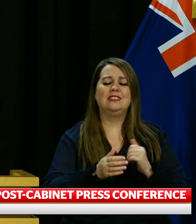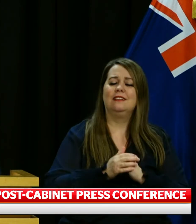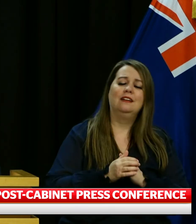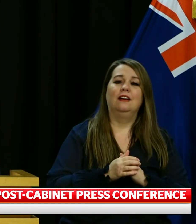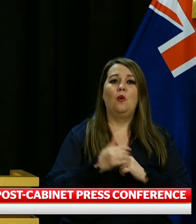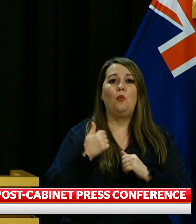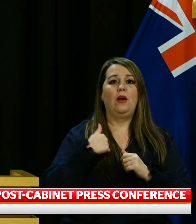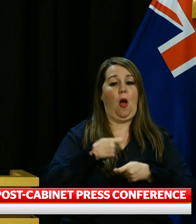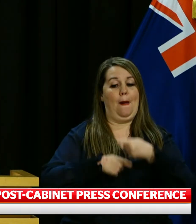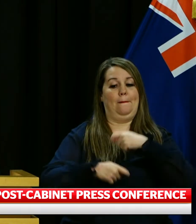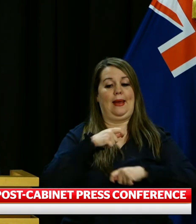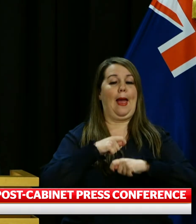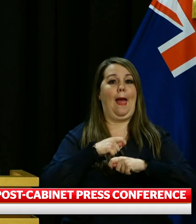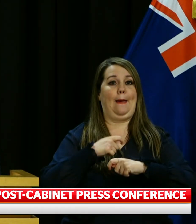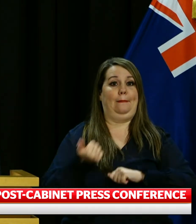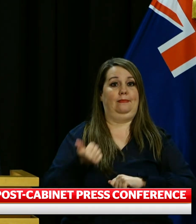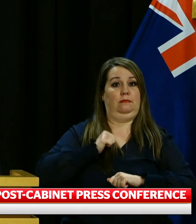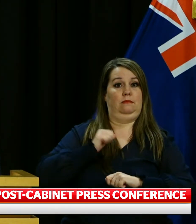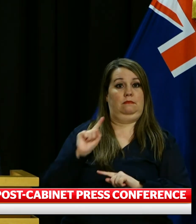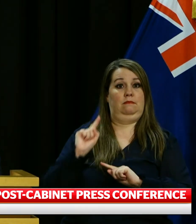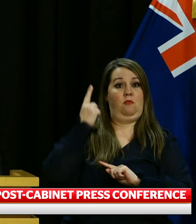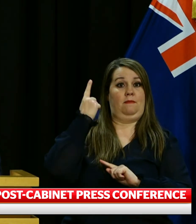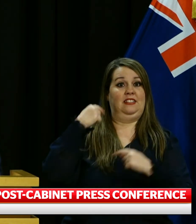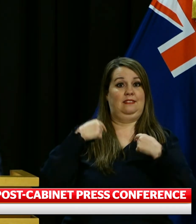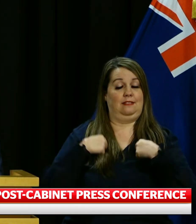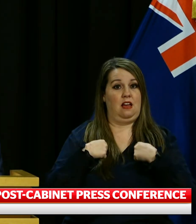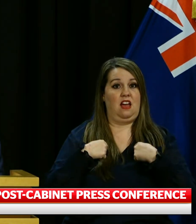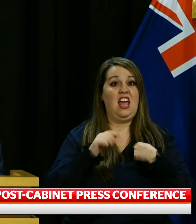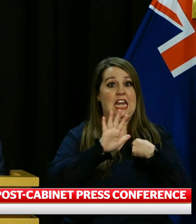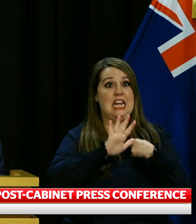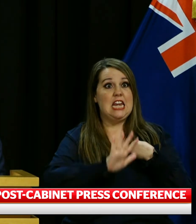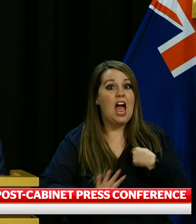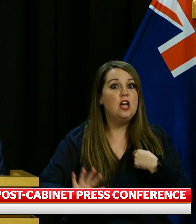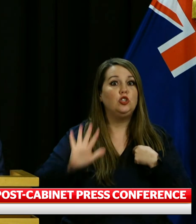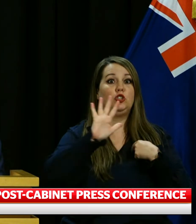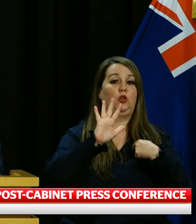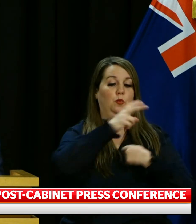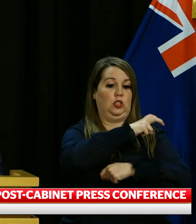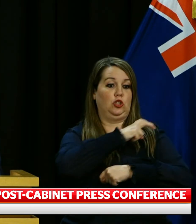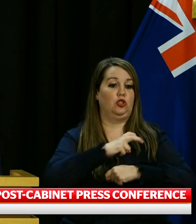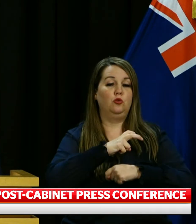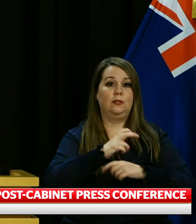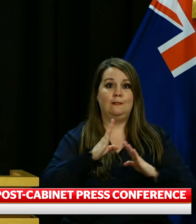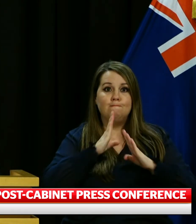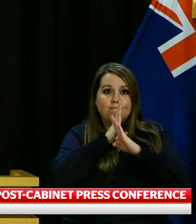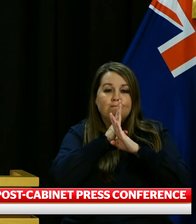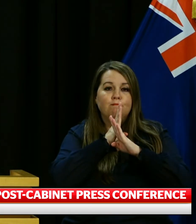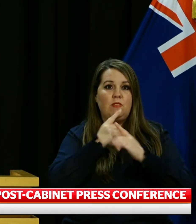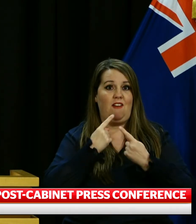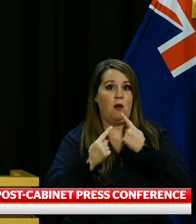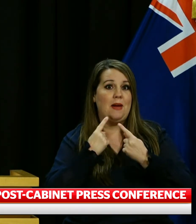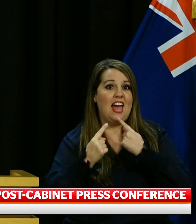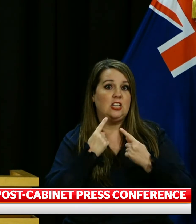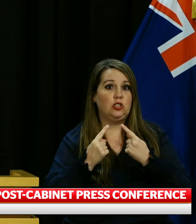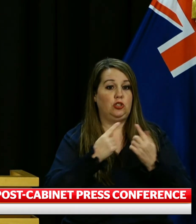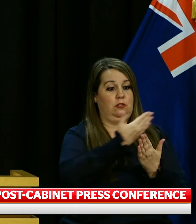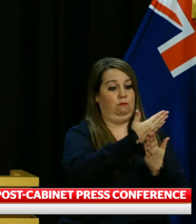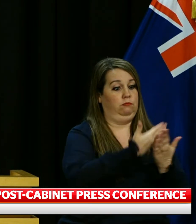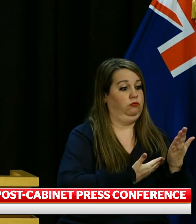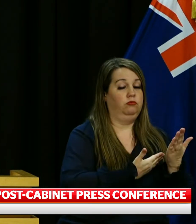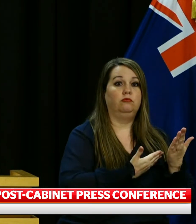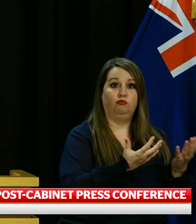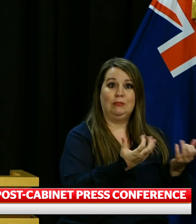of the overall national security kind of information that I received at the time, but I can't remember all of the specific details of what was and wasn't in it.